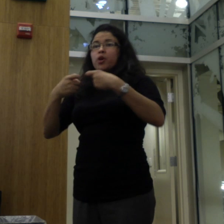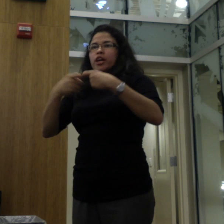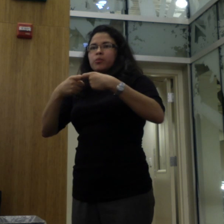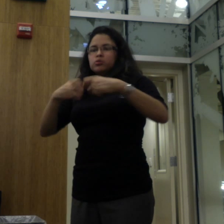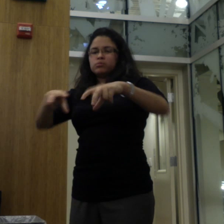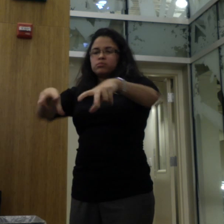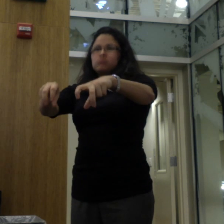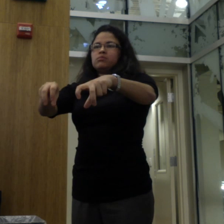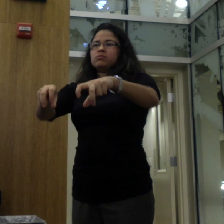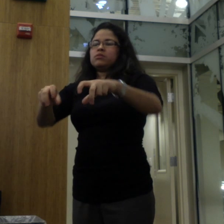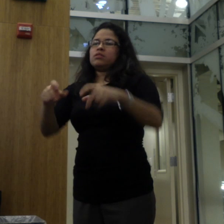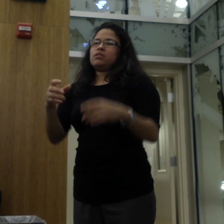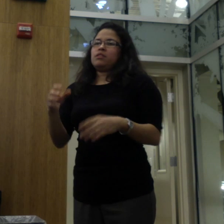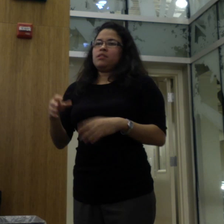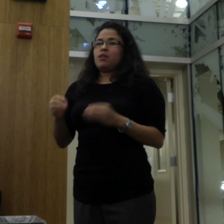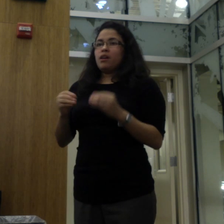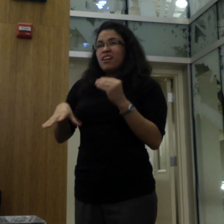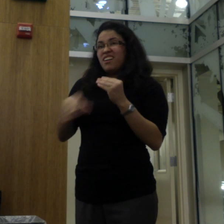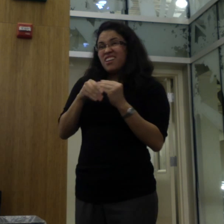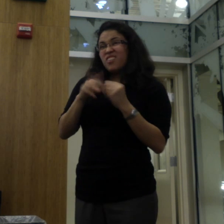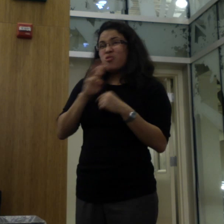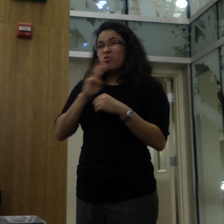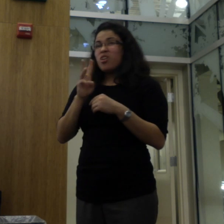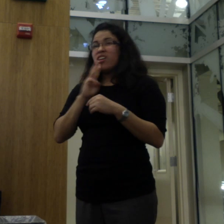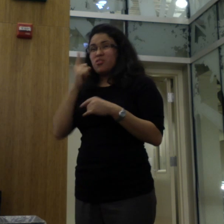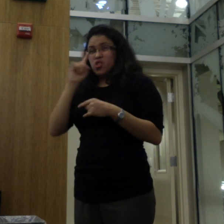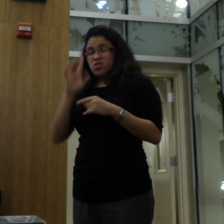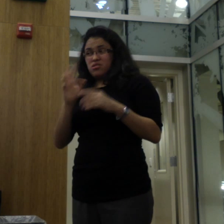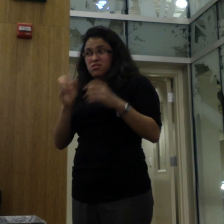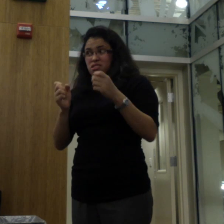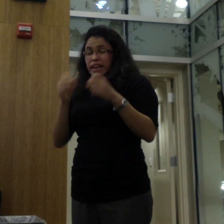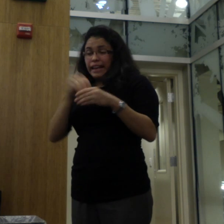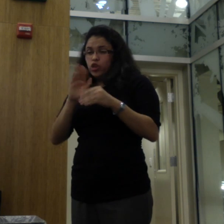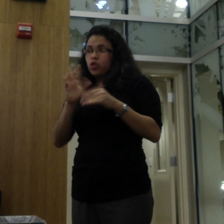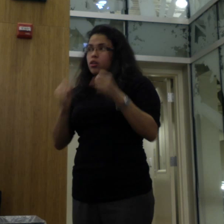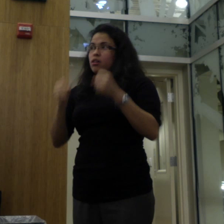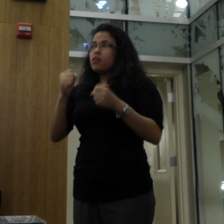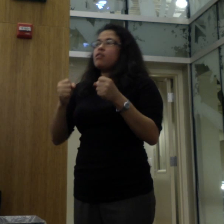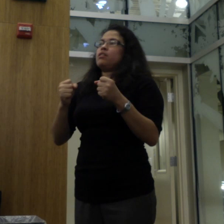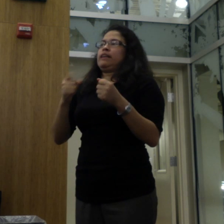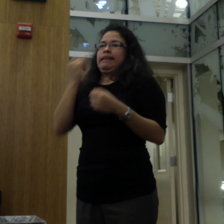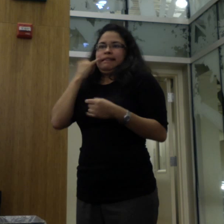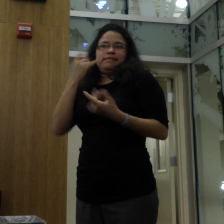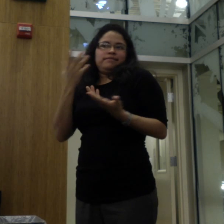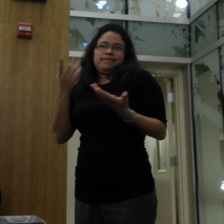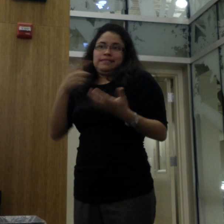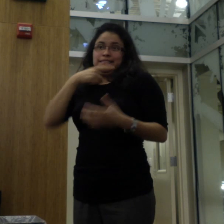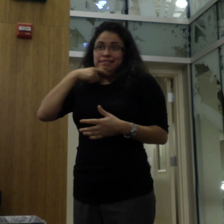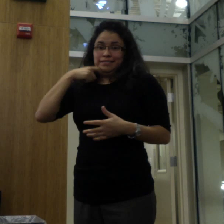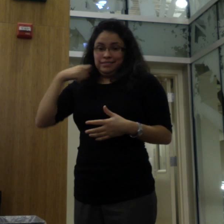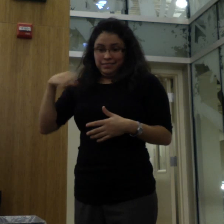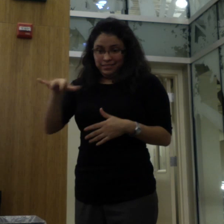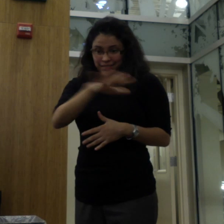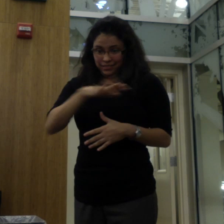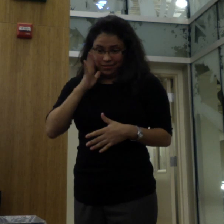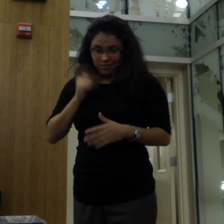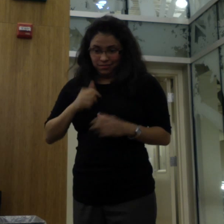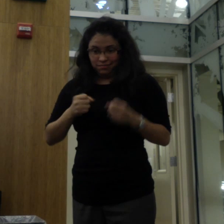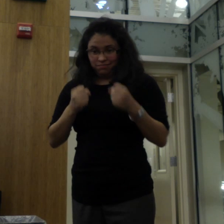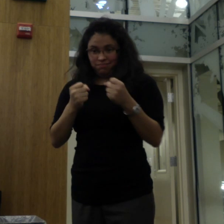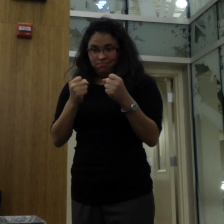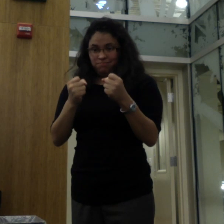for your car, maybe an extra blanket. Whenever you go traveling through the desert, you should always have water and blanket anyway,